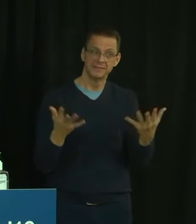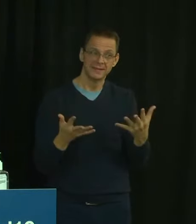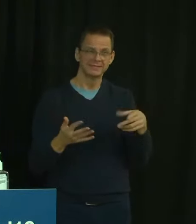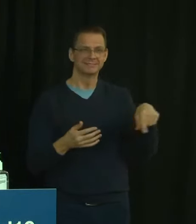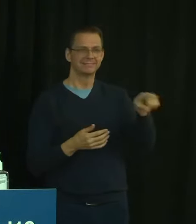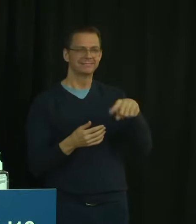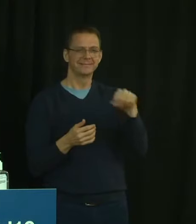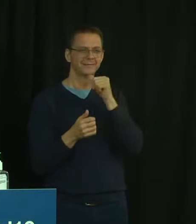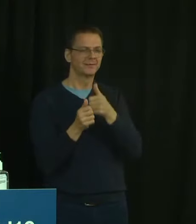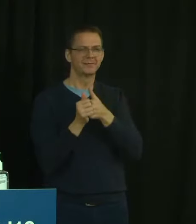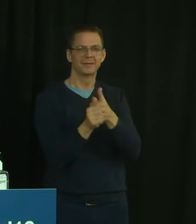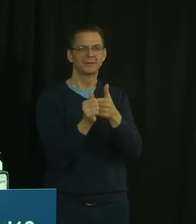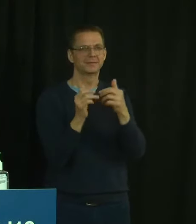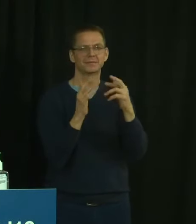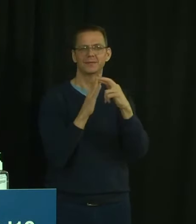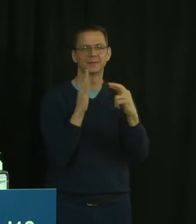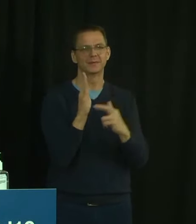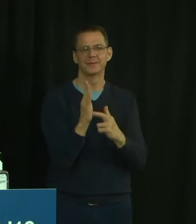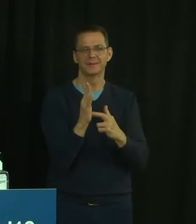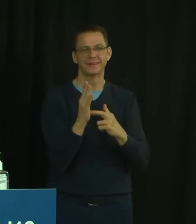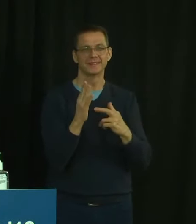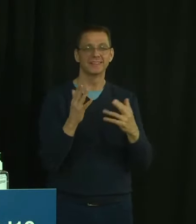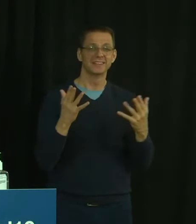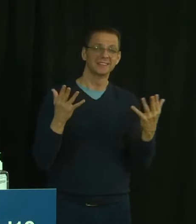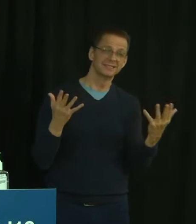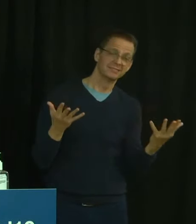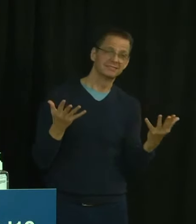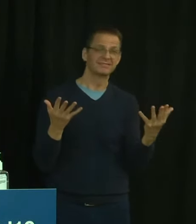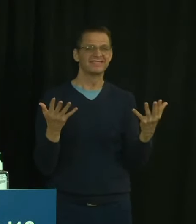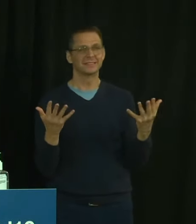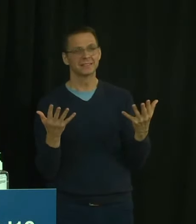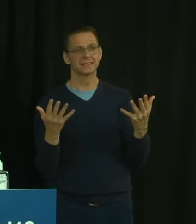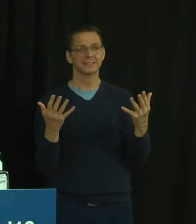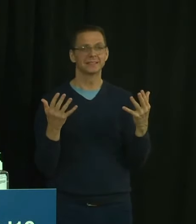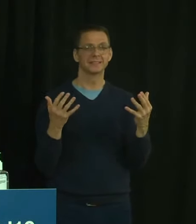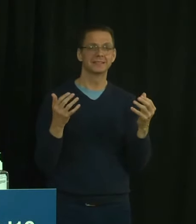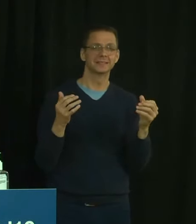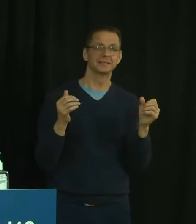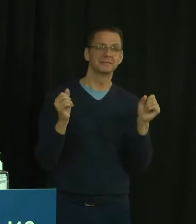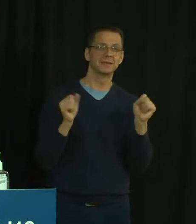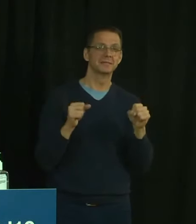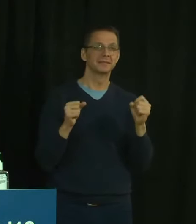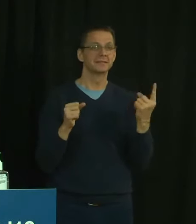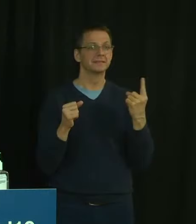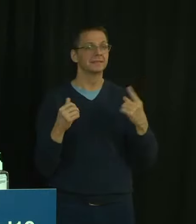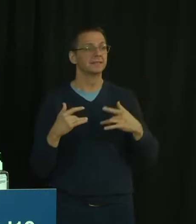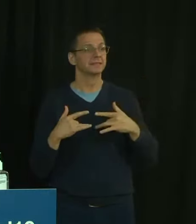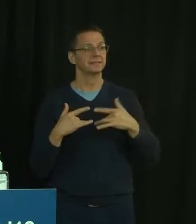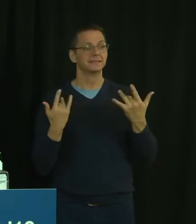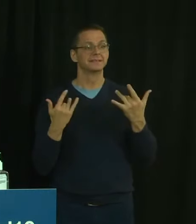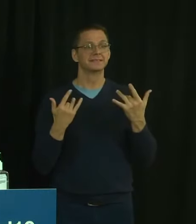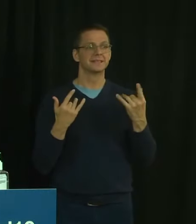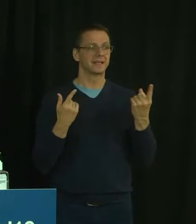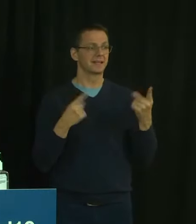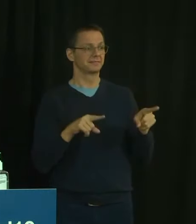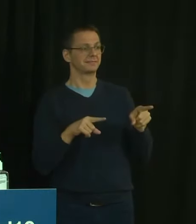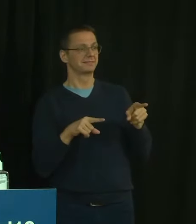but the consequences are also the potential that these events become super spreading events for variant